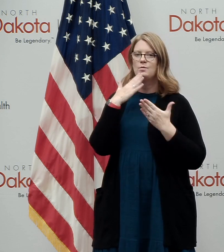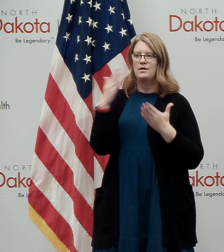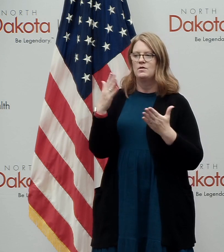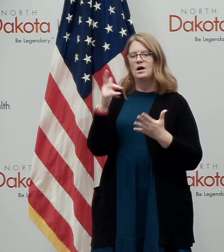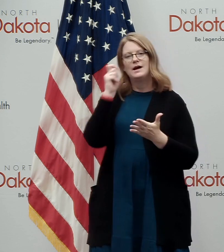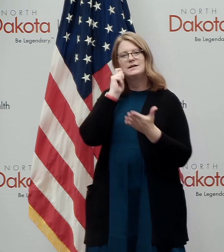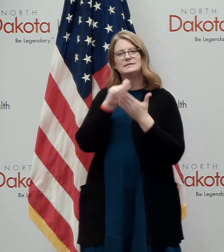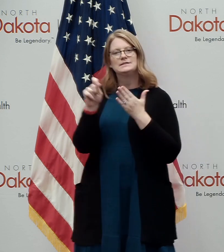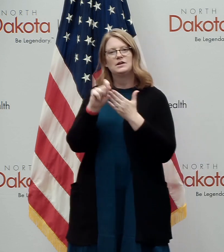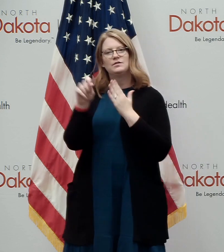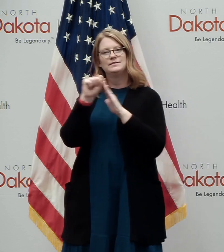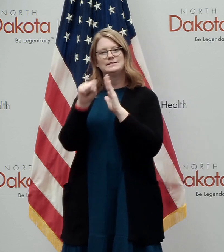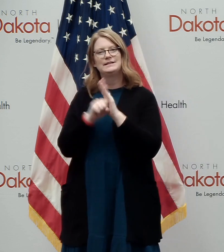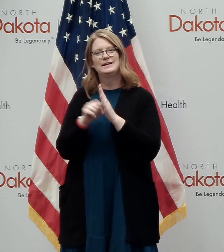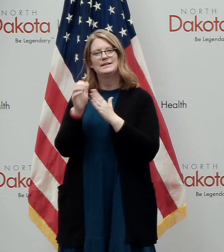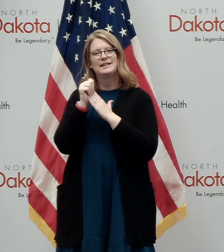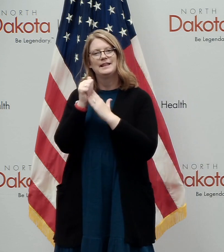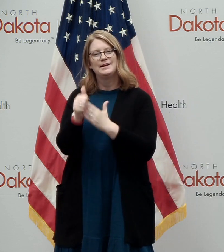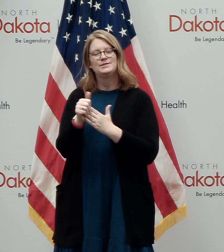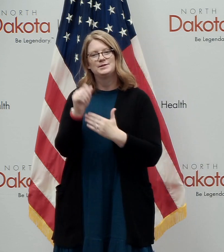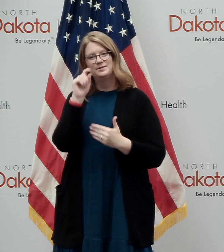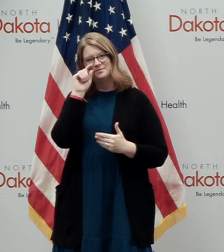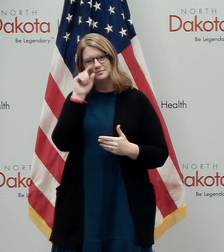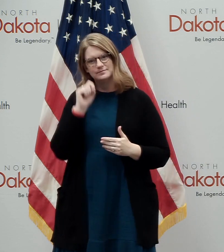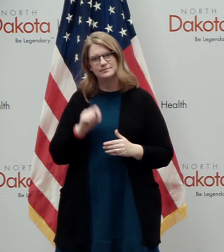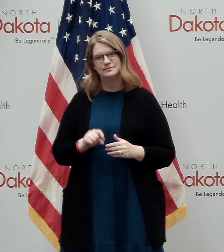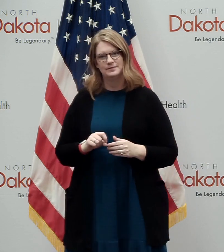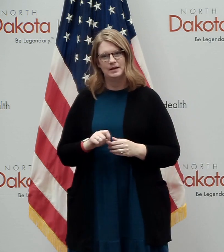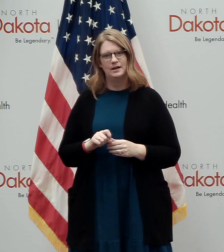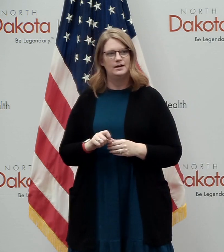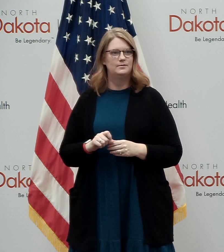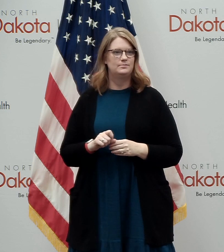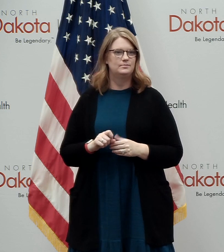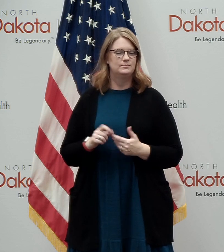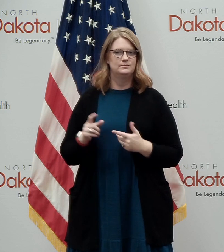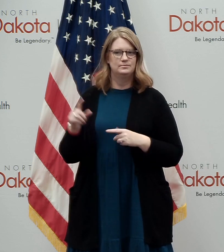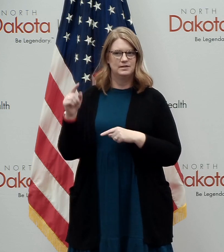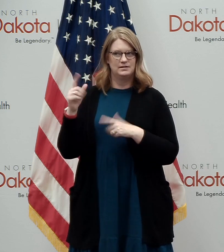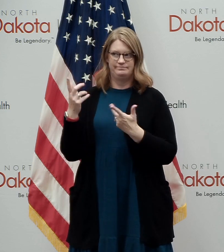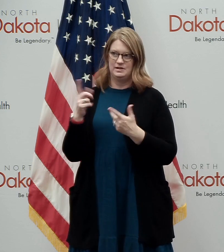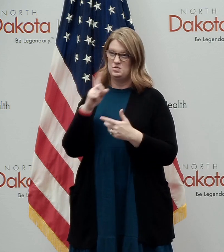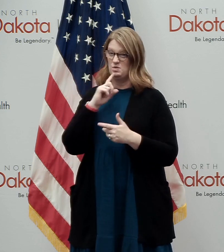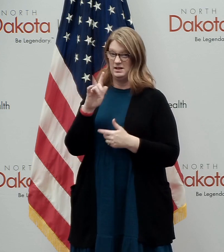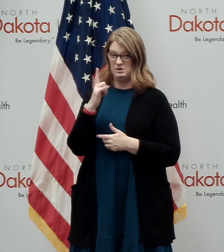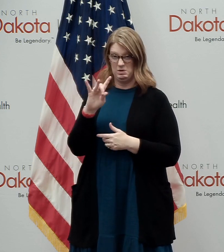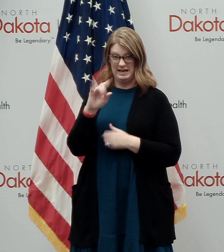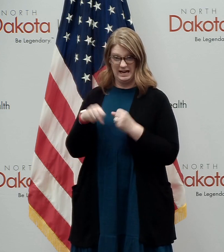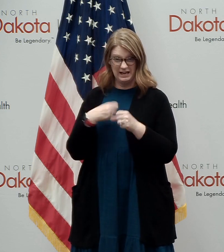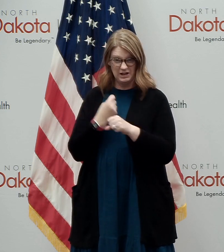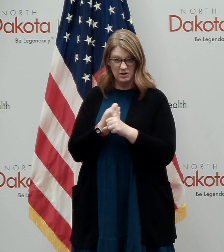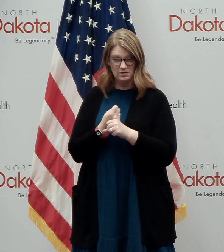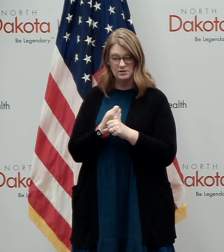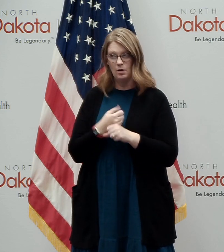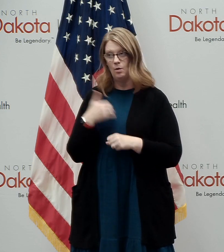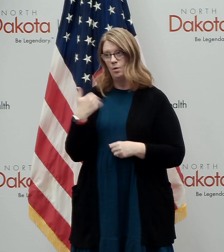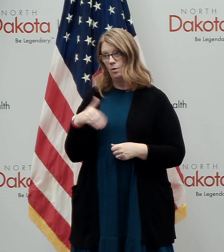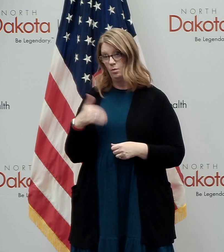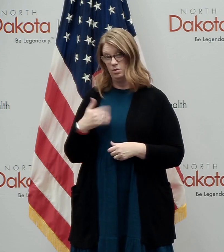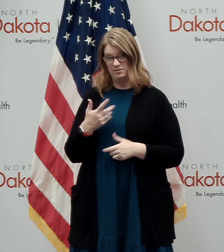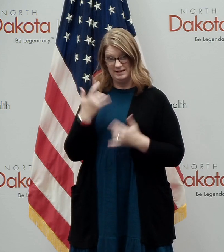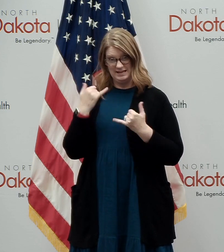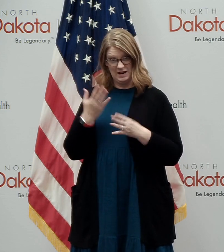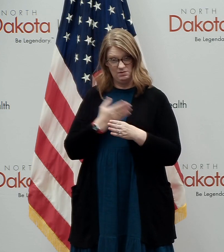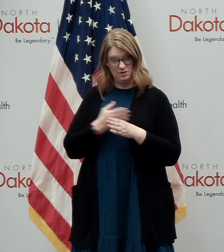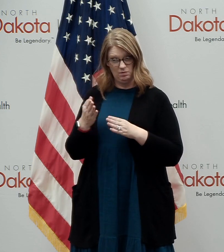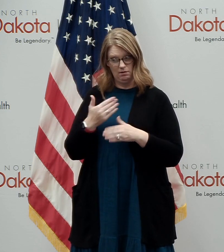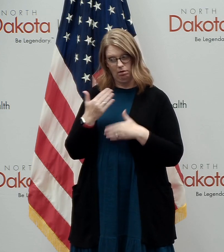State's leadership in this office going back 28 years. He's navigated a lot of challenges over that career, and now